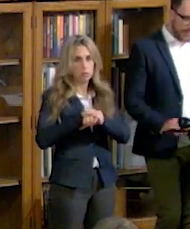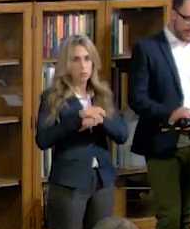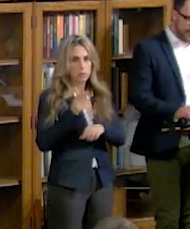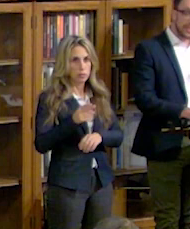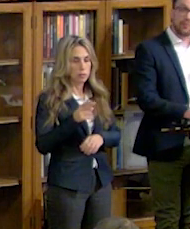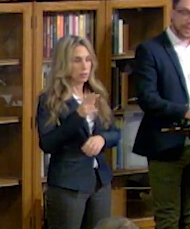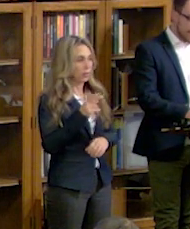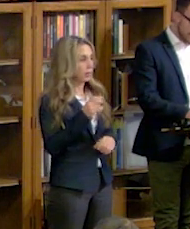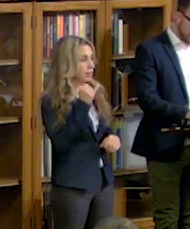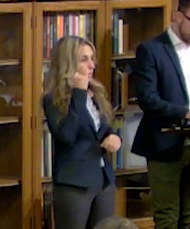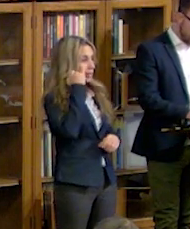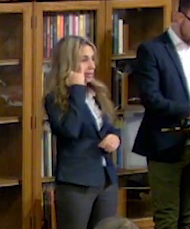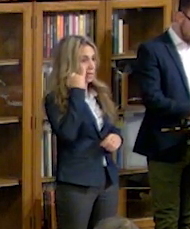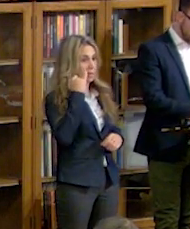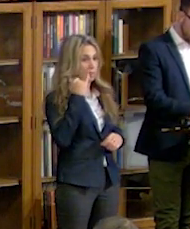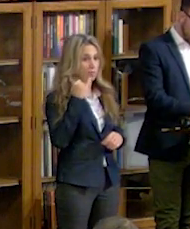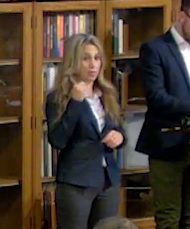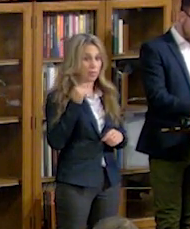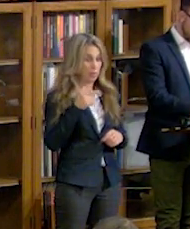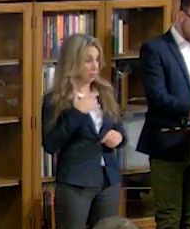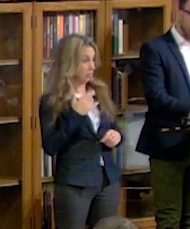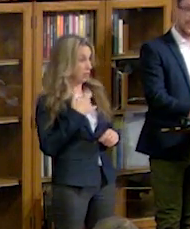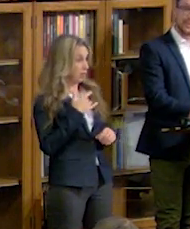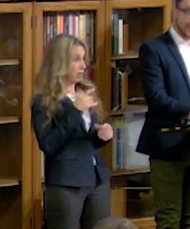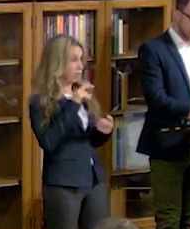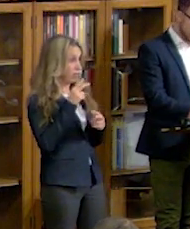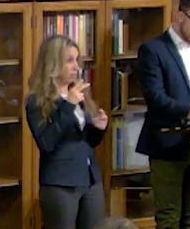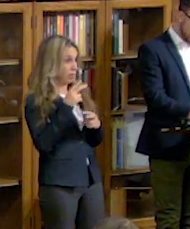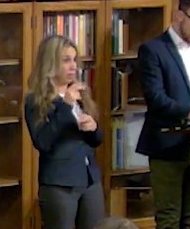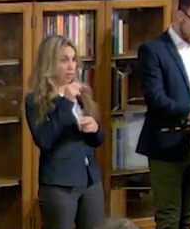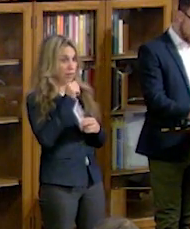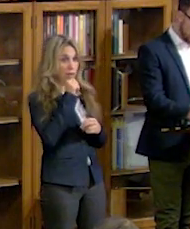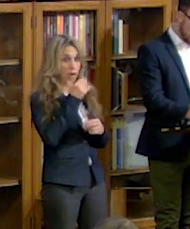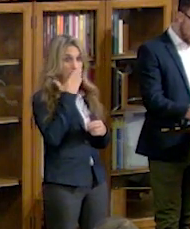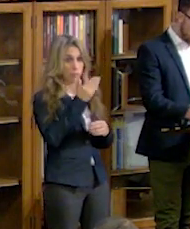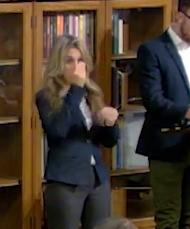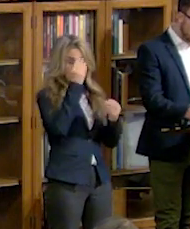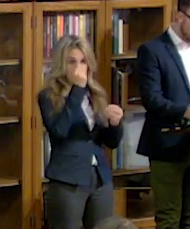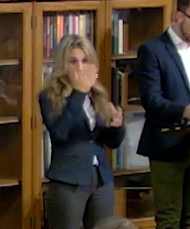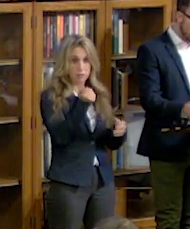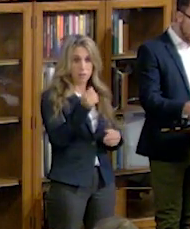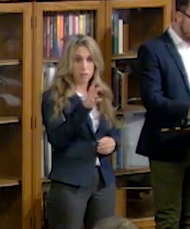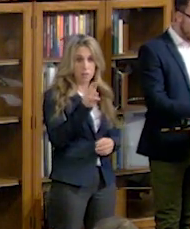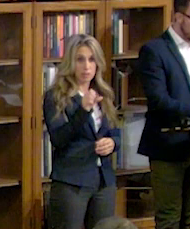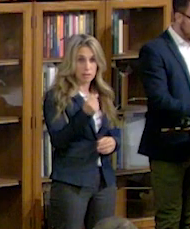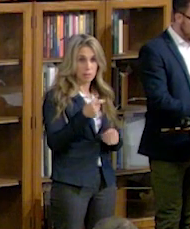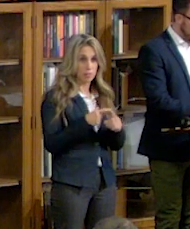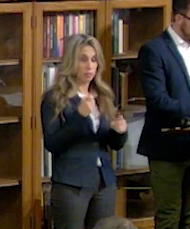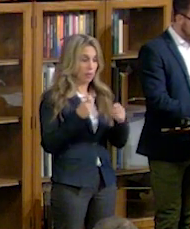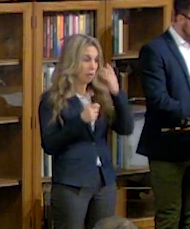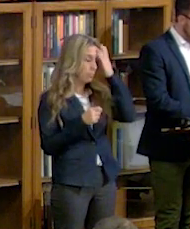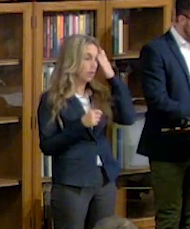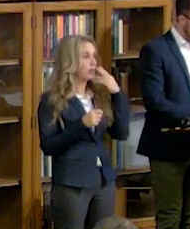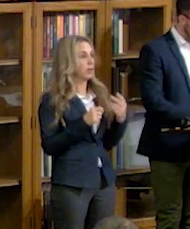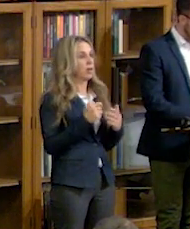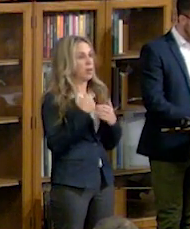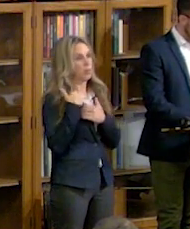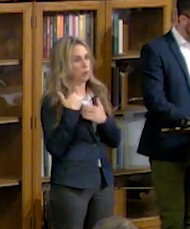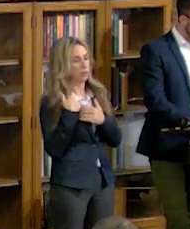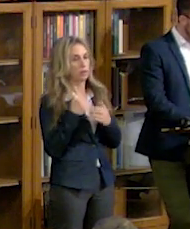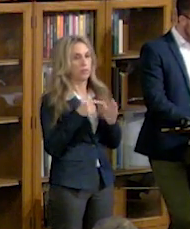British public to be generally misinformed about the history of race in the 1960s resulting in an everpresent burden of